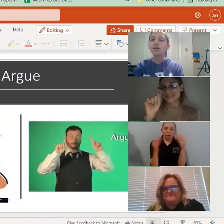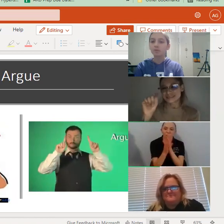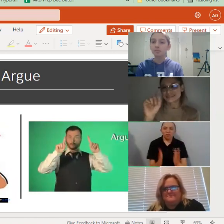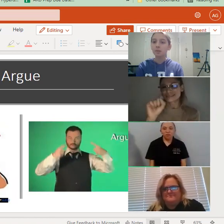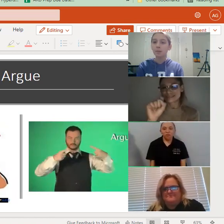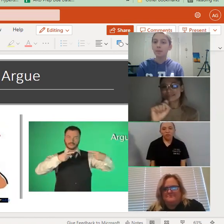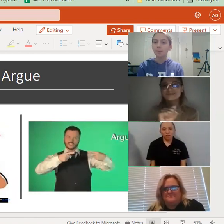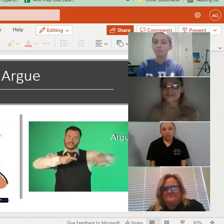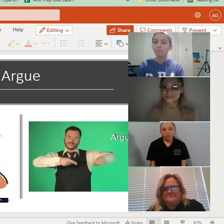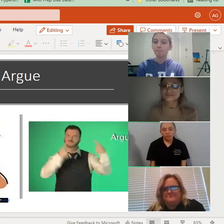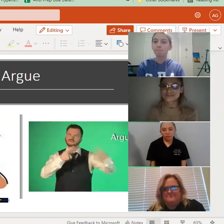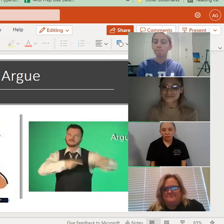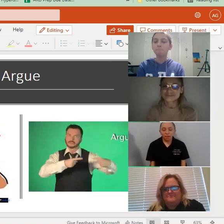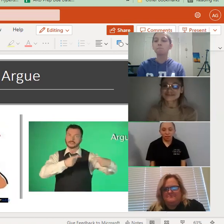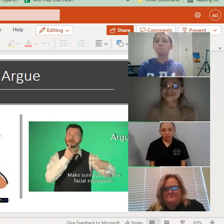Spat.